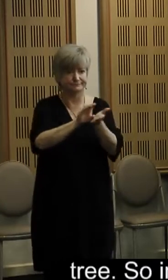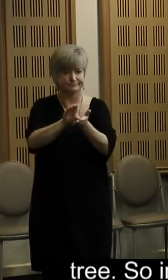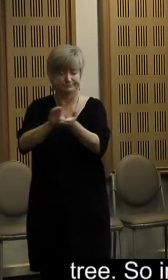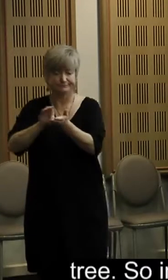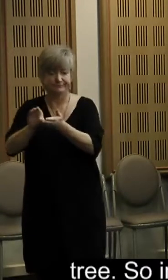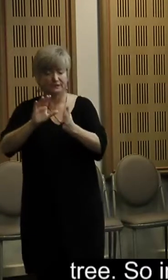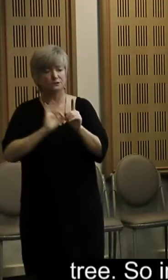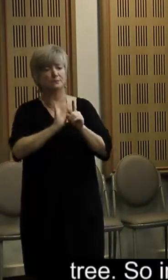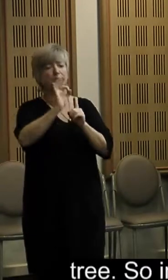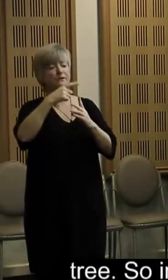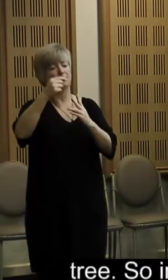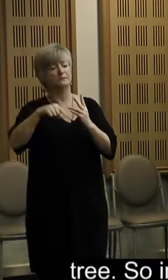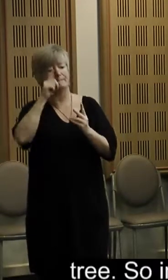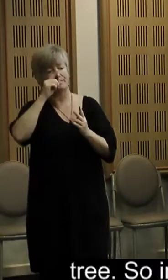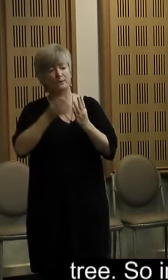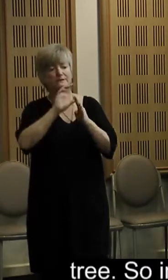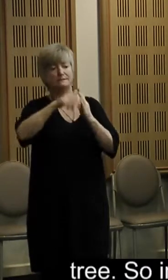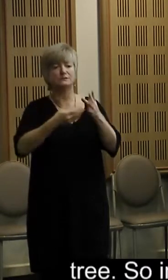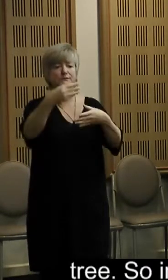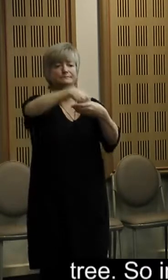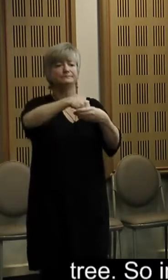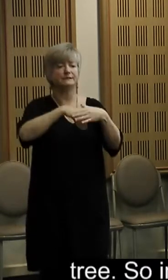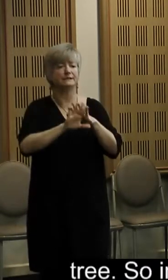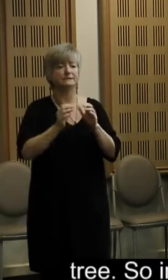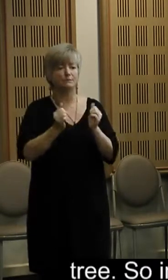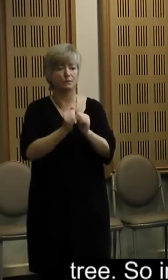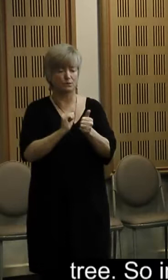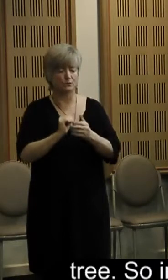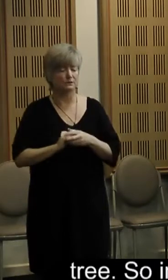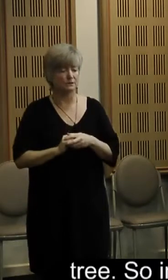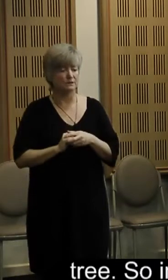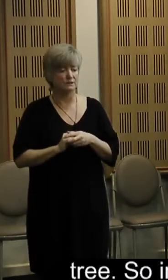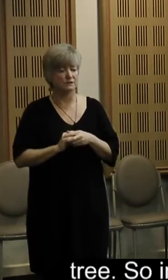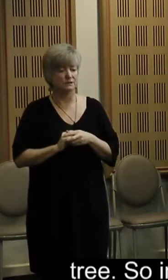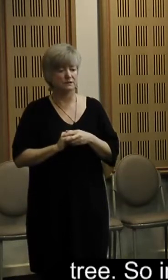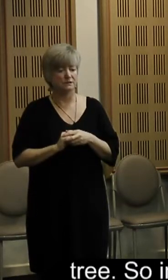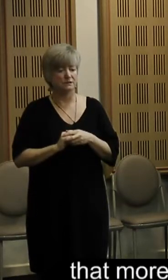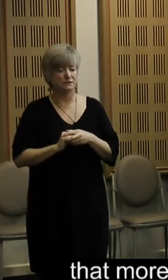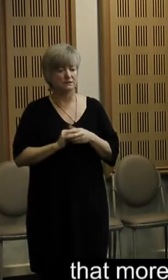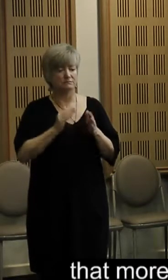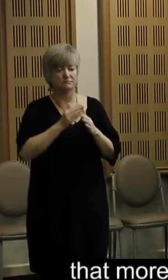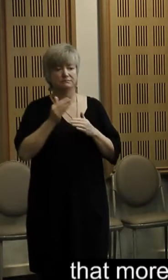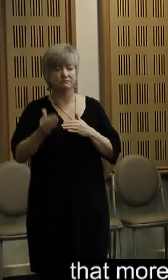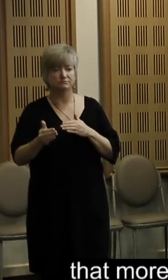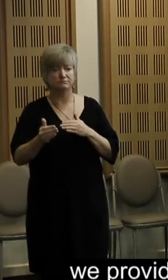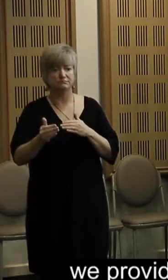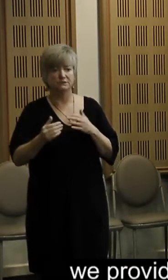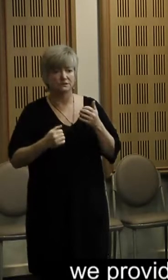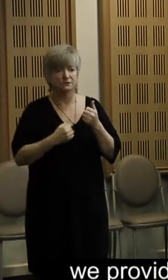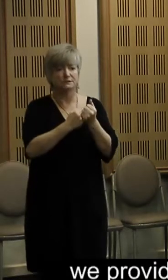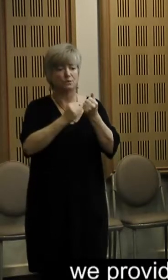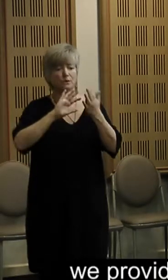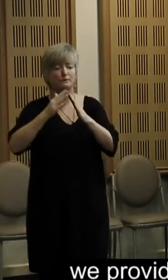disability to participate in sport. But since then we've supported several community and